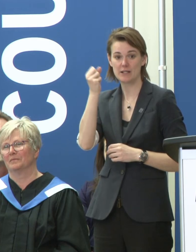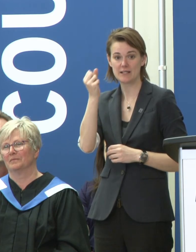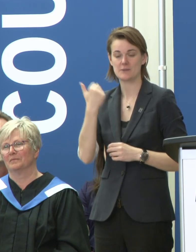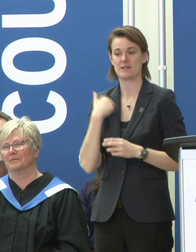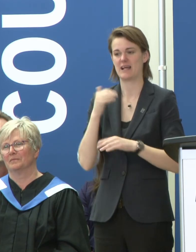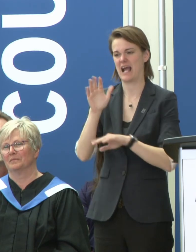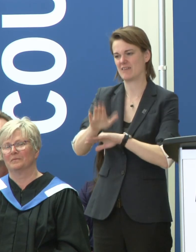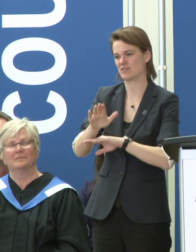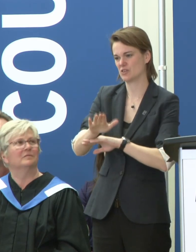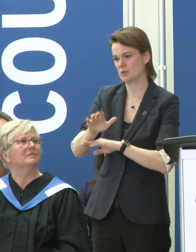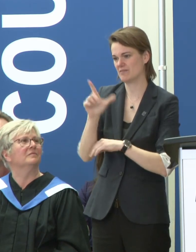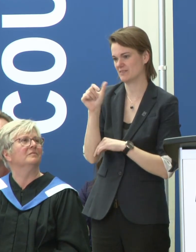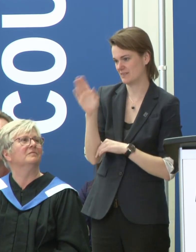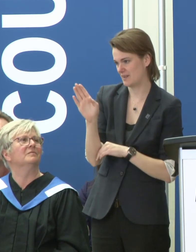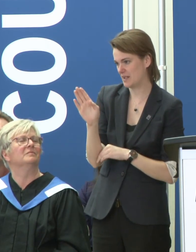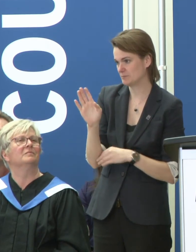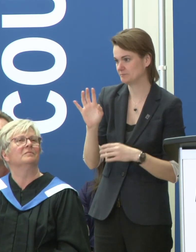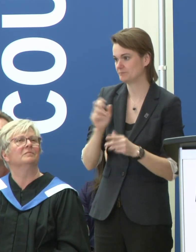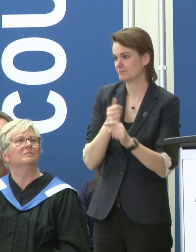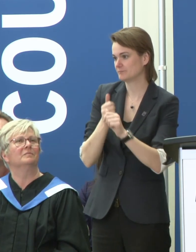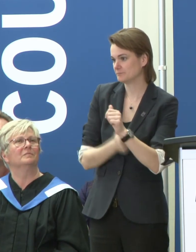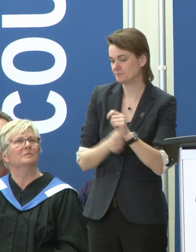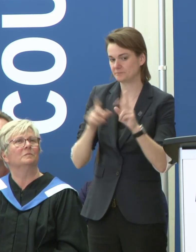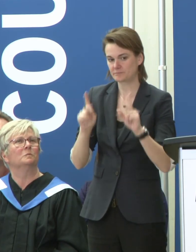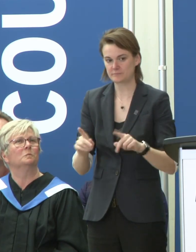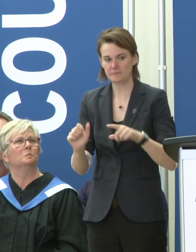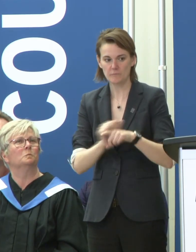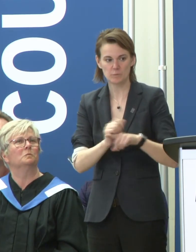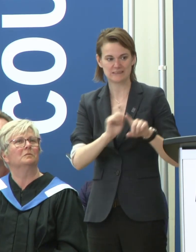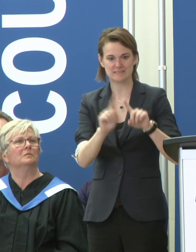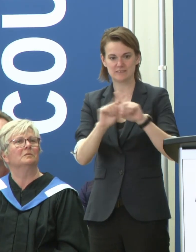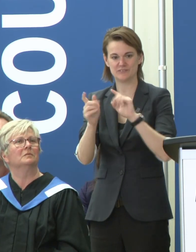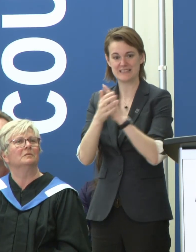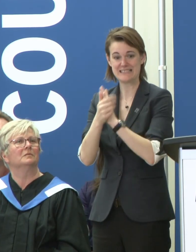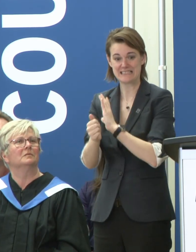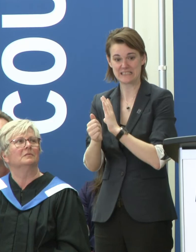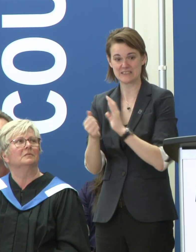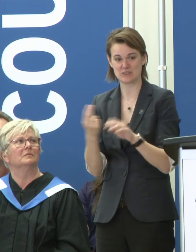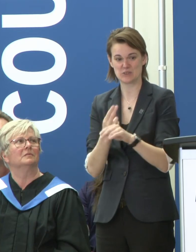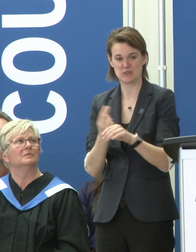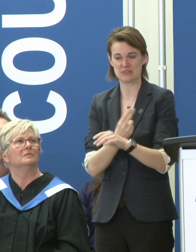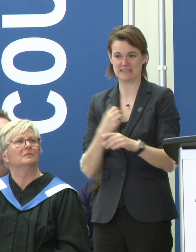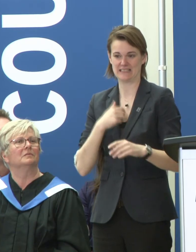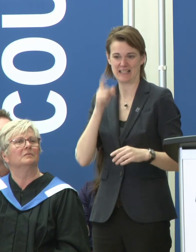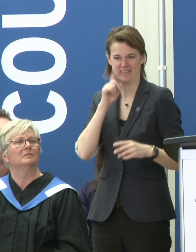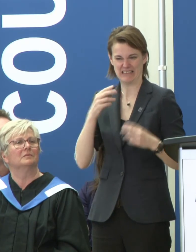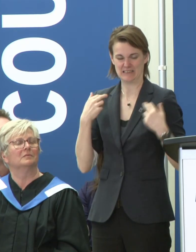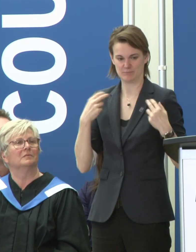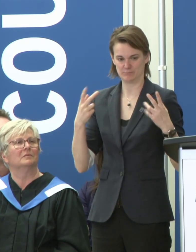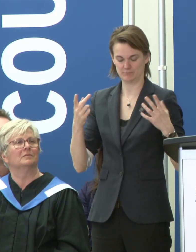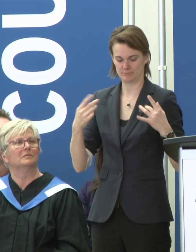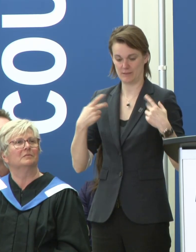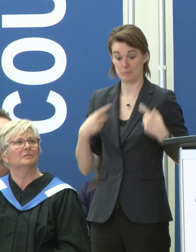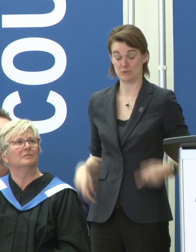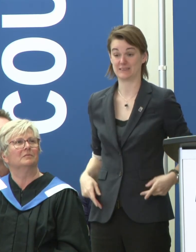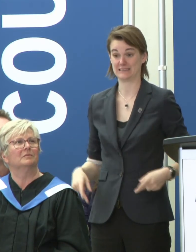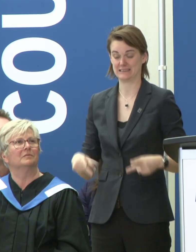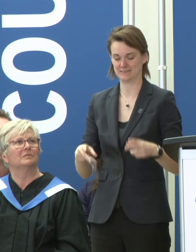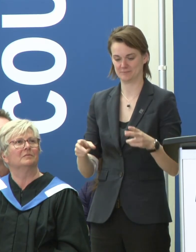lab. Everyone was practicing different skills that we had learned on the mannequins, and as we were doing this, we were also quizzing each other on the